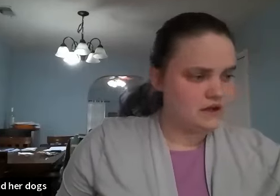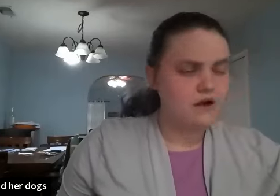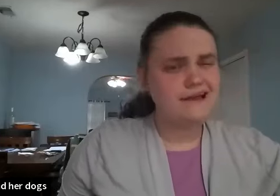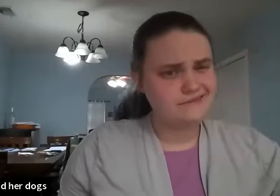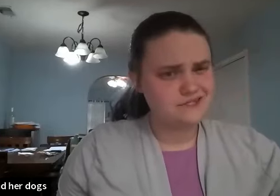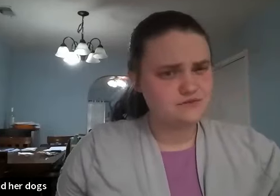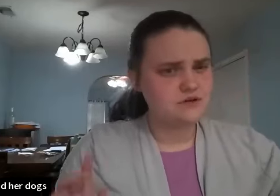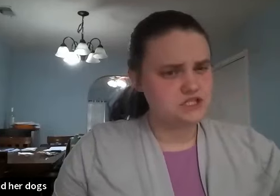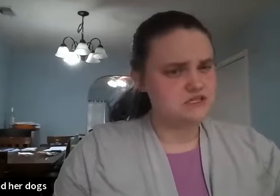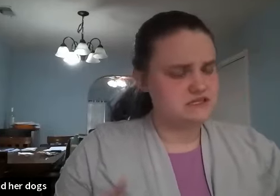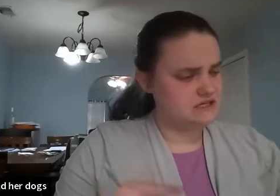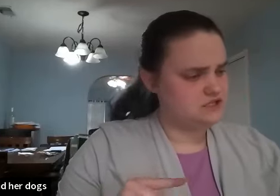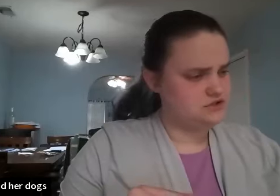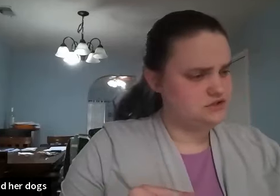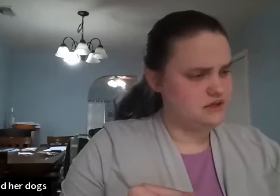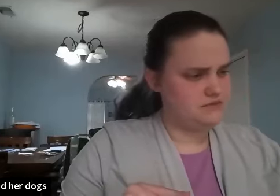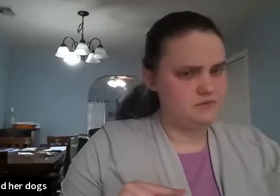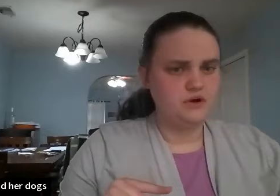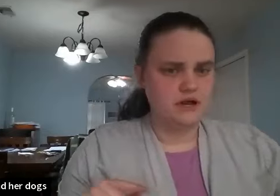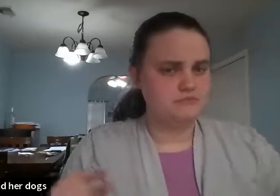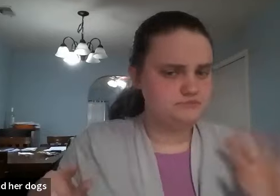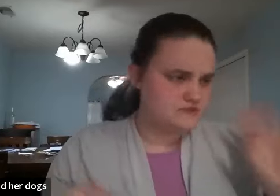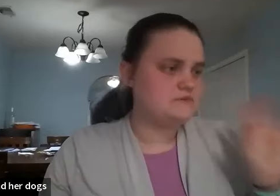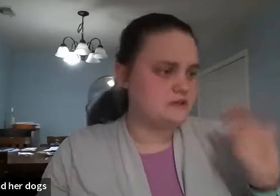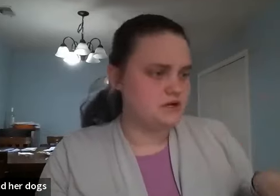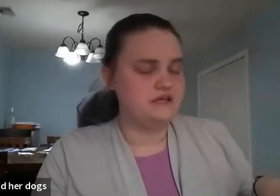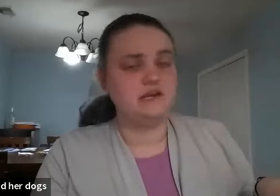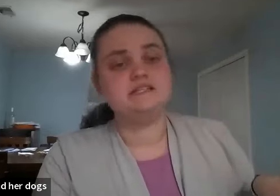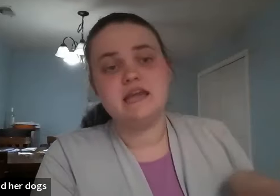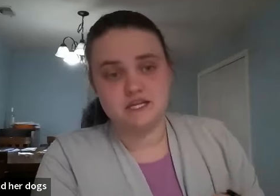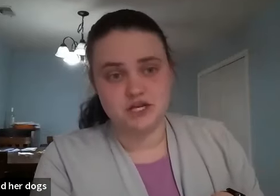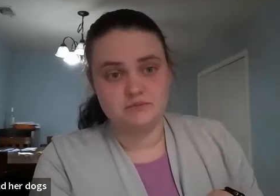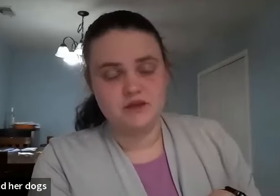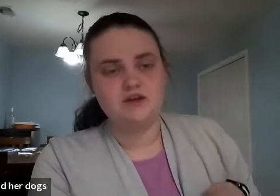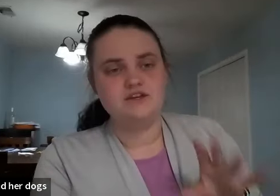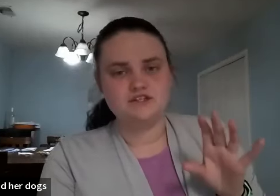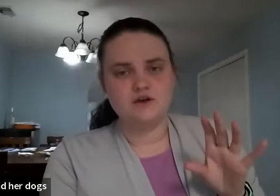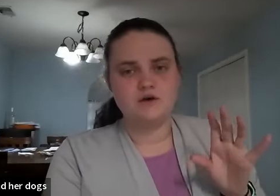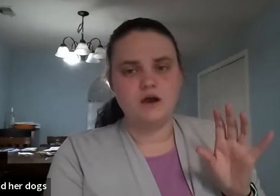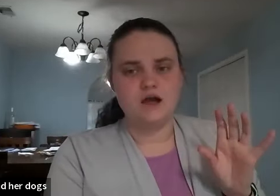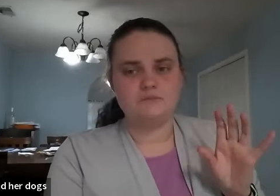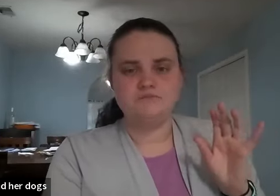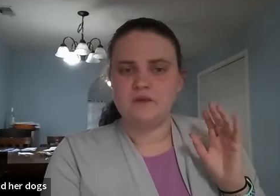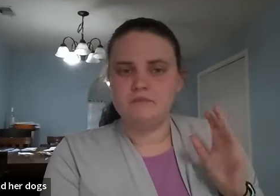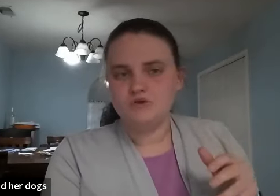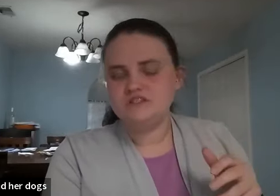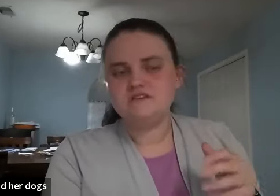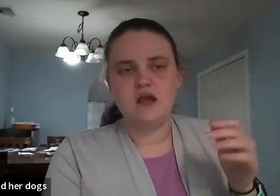Here, I'll add this real quick just because it is usually, I typically put it in here, is ketchup. So most of the